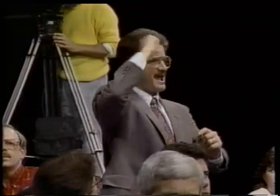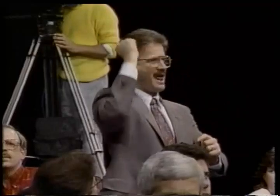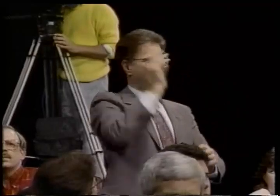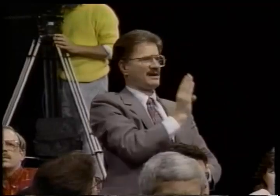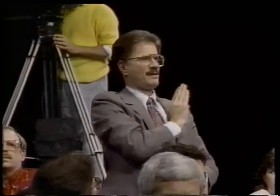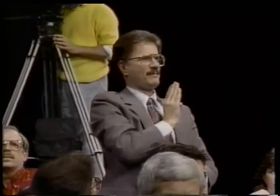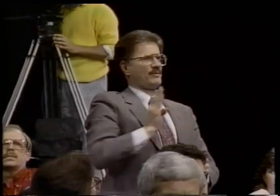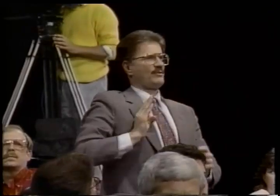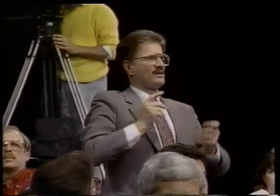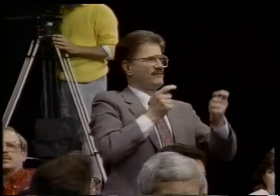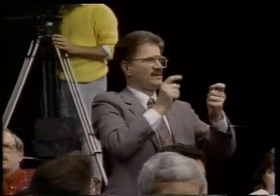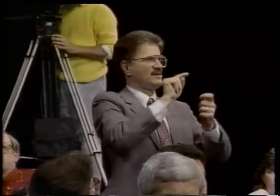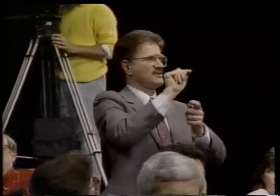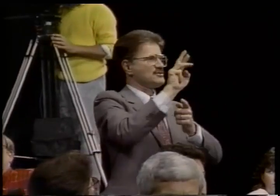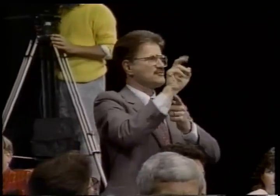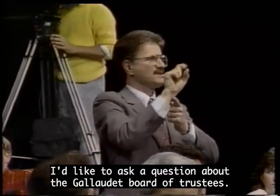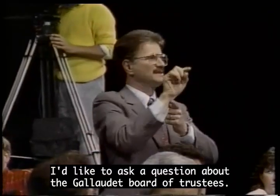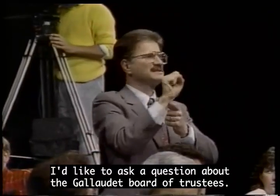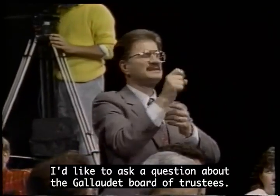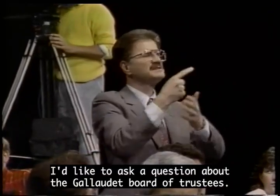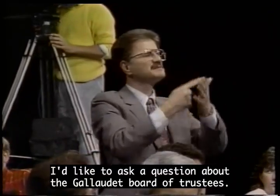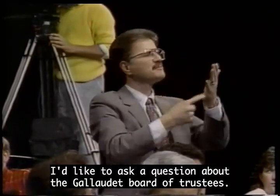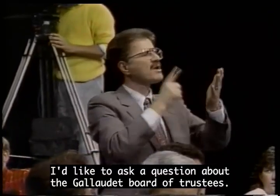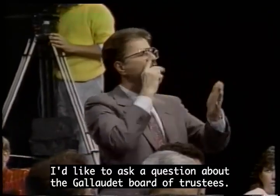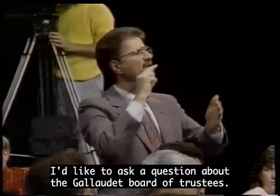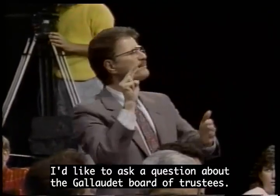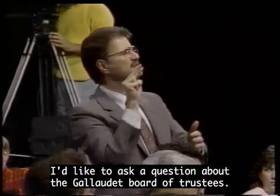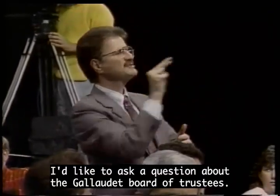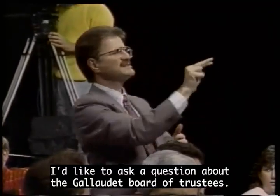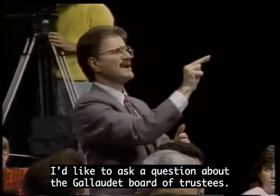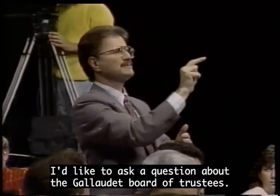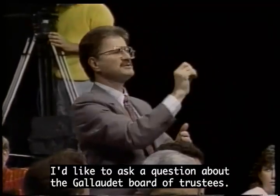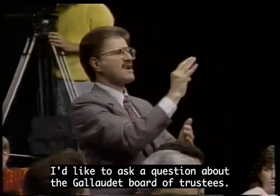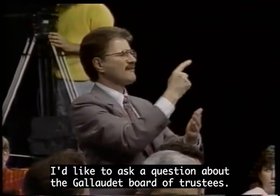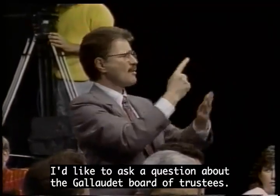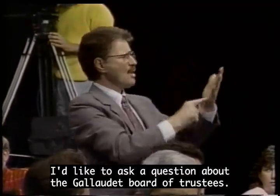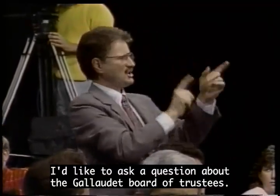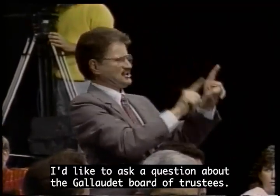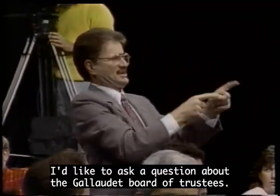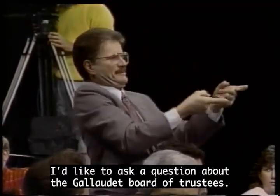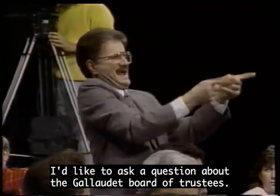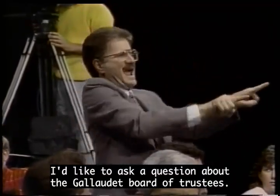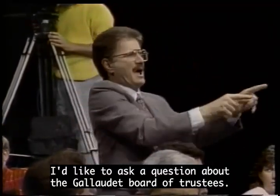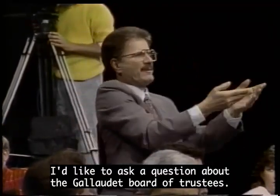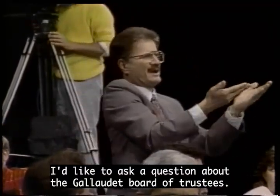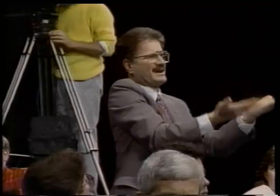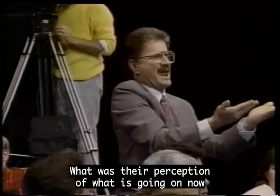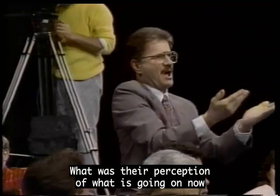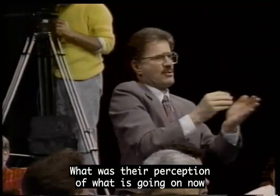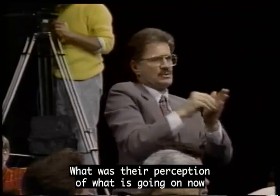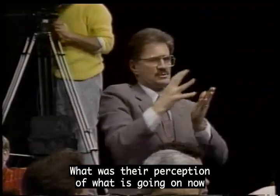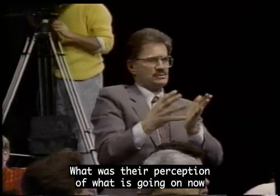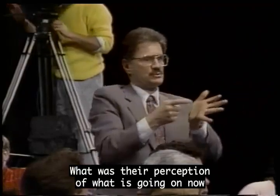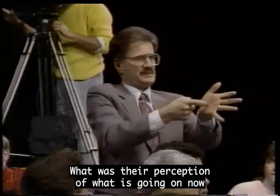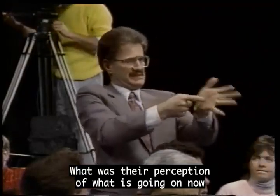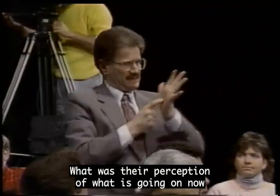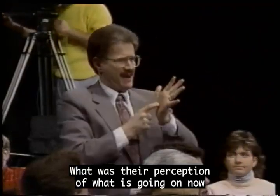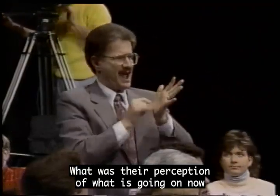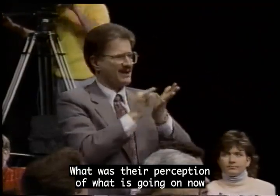I'd like to ask a question about the Gallaudet Board of Trustees. What was their perception of what is going on